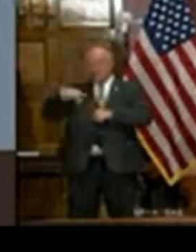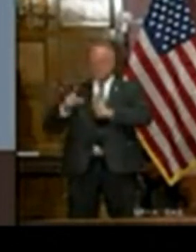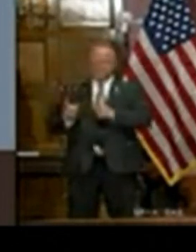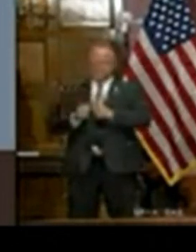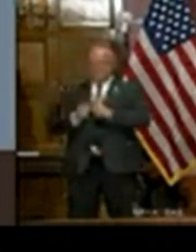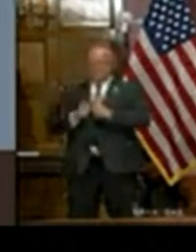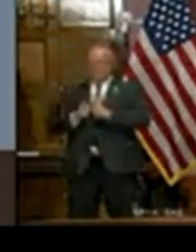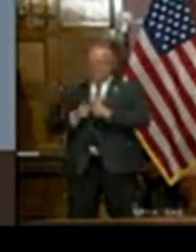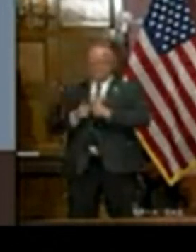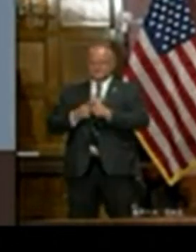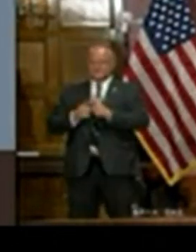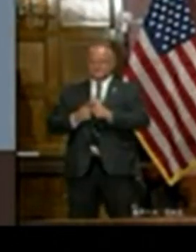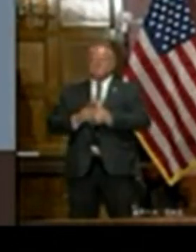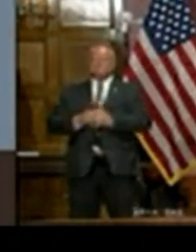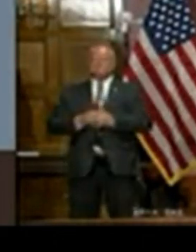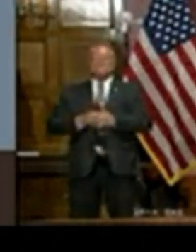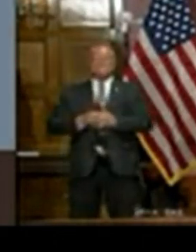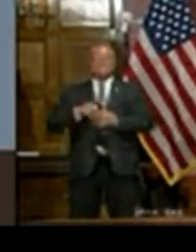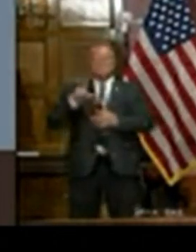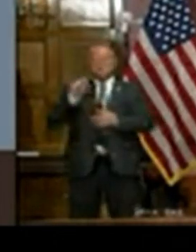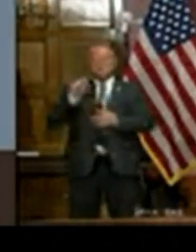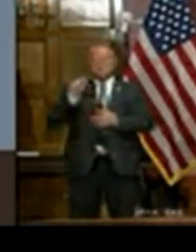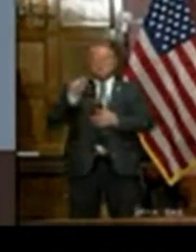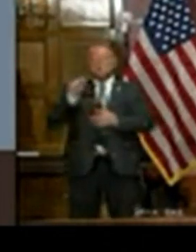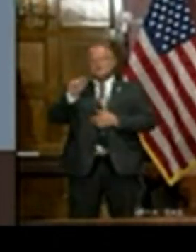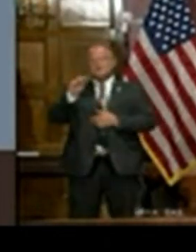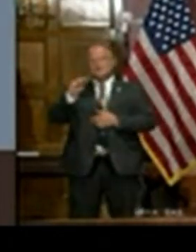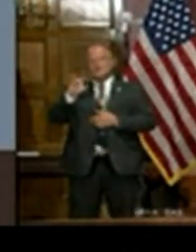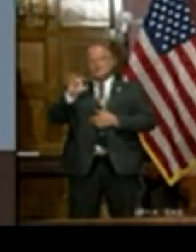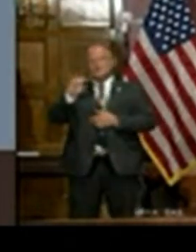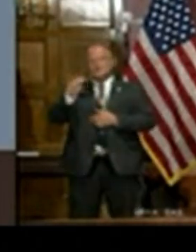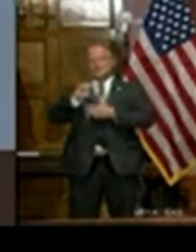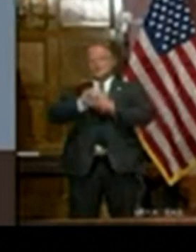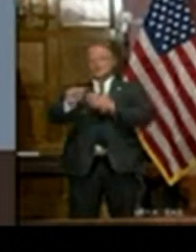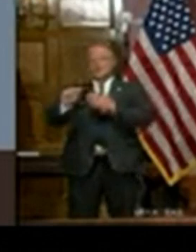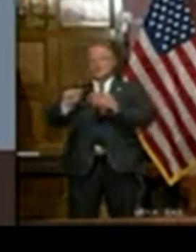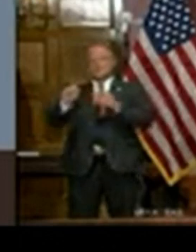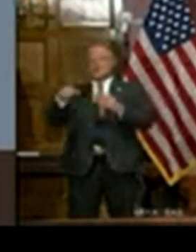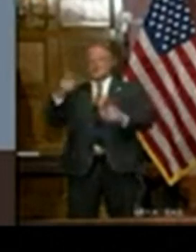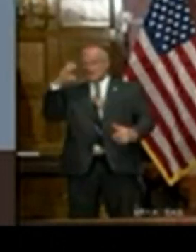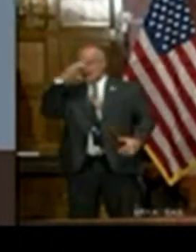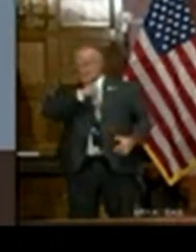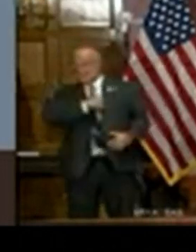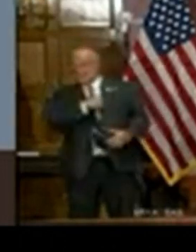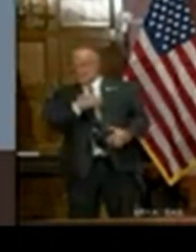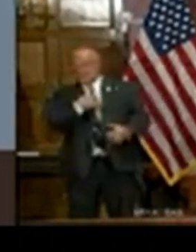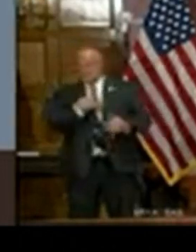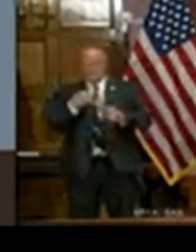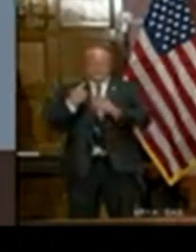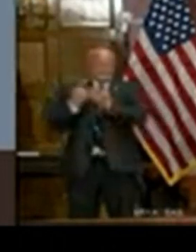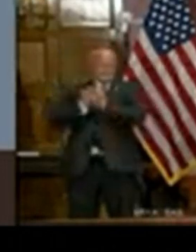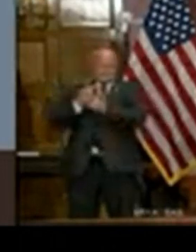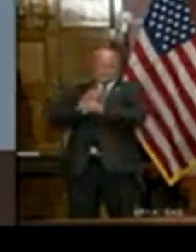first. The $20 million is an estimate. We try to estimate high because we